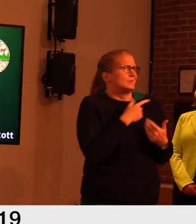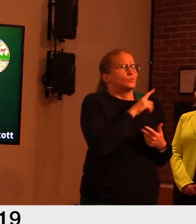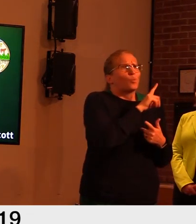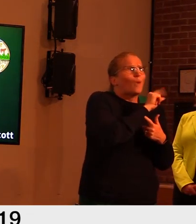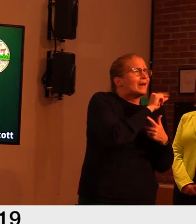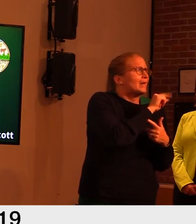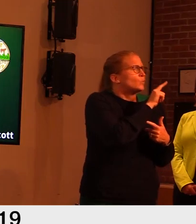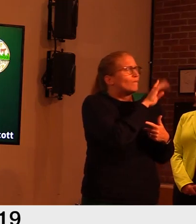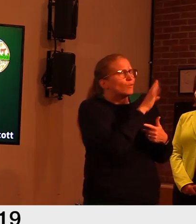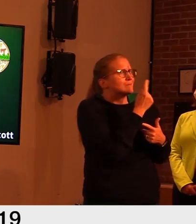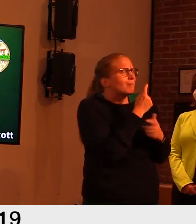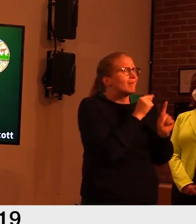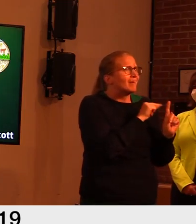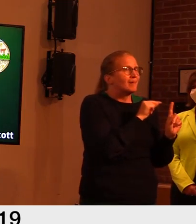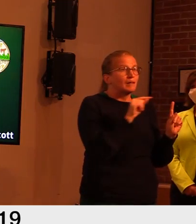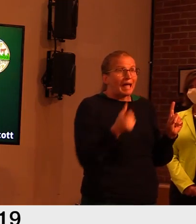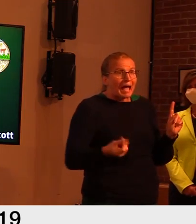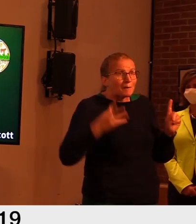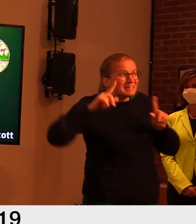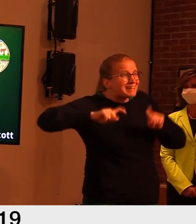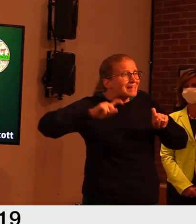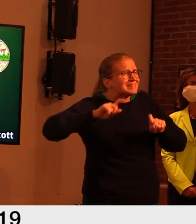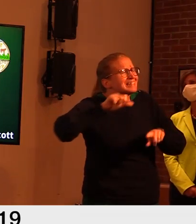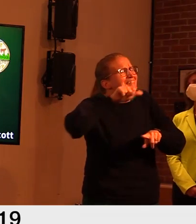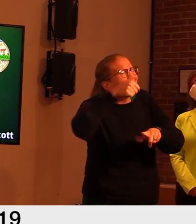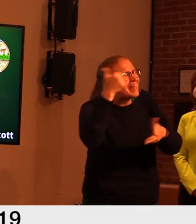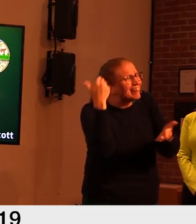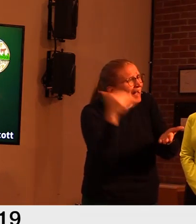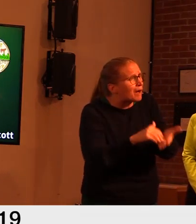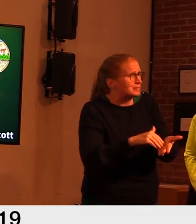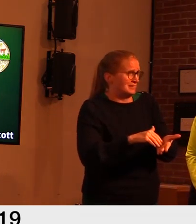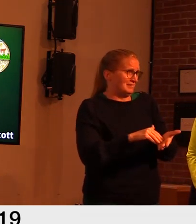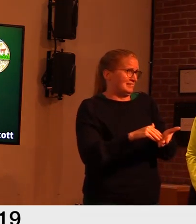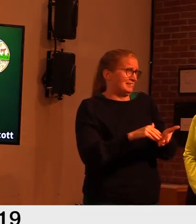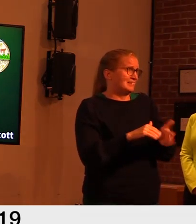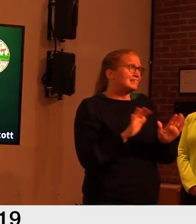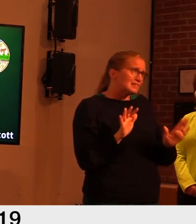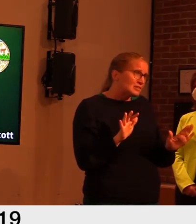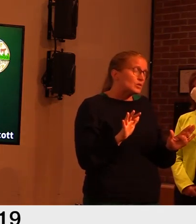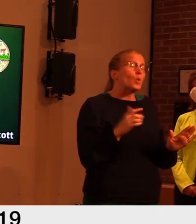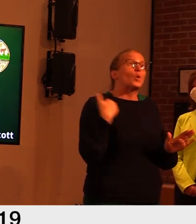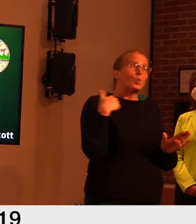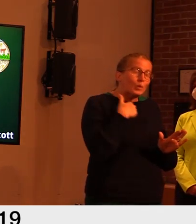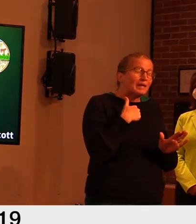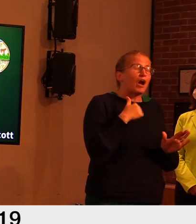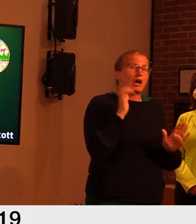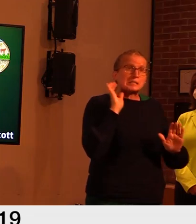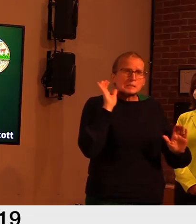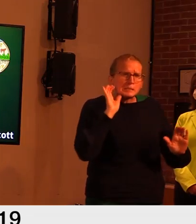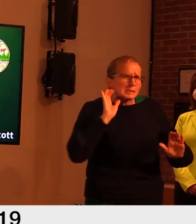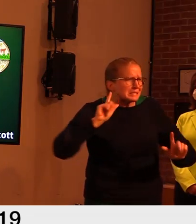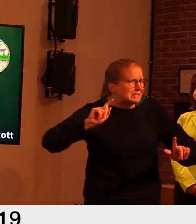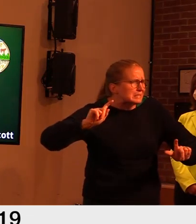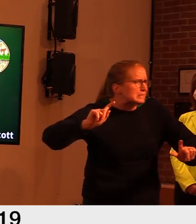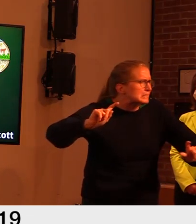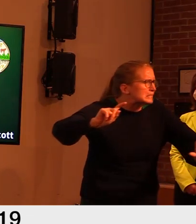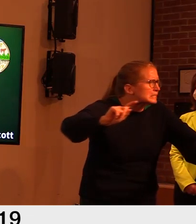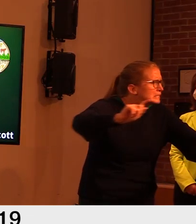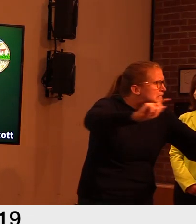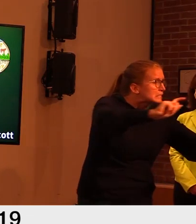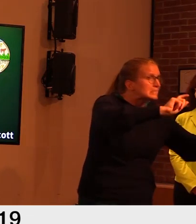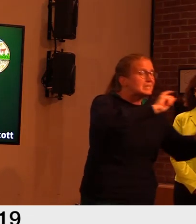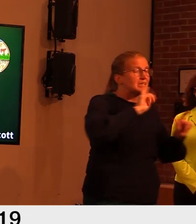where you heard Commissioner Pichek talk about the numbers of cases that were developing, the number of